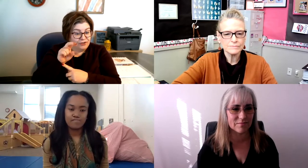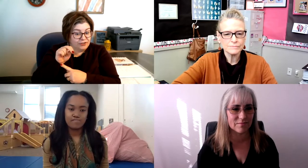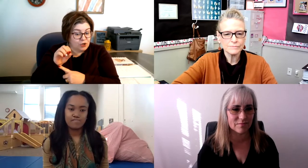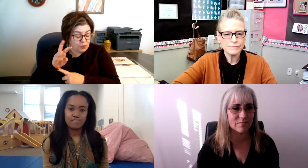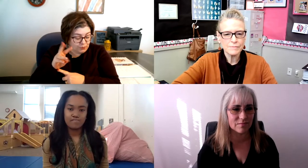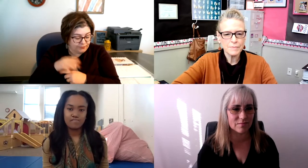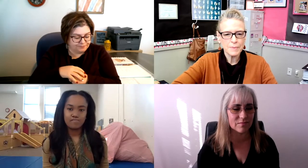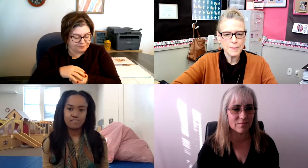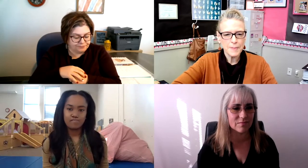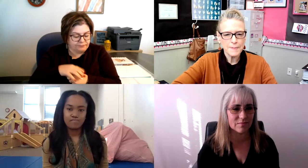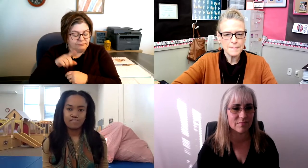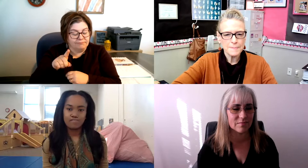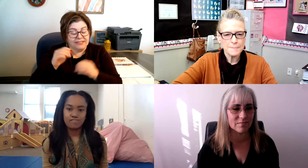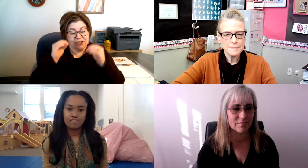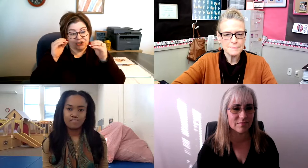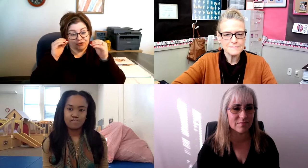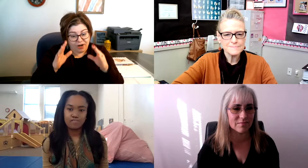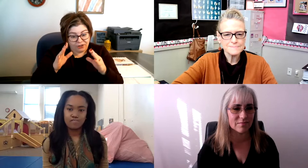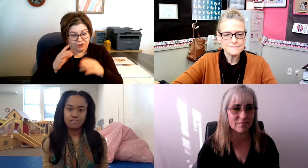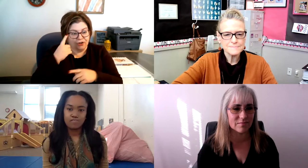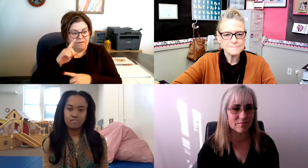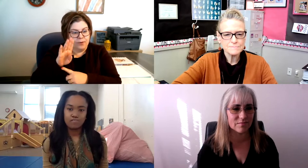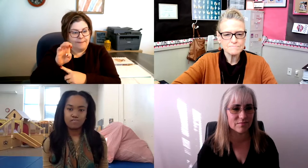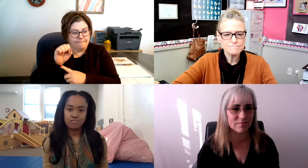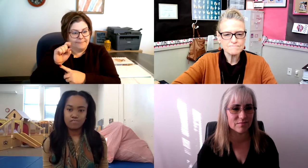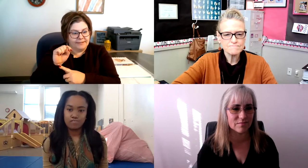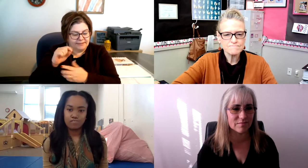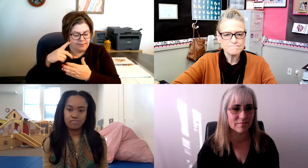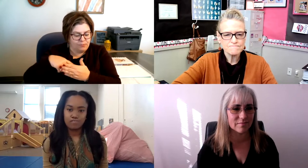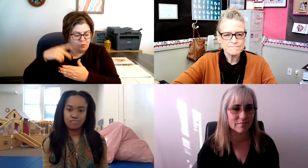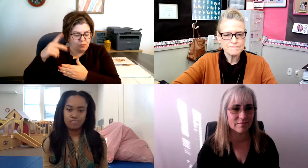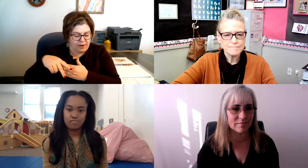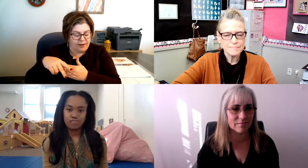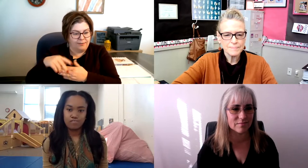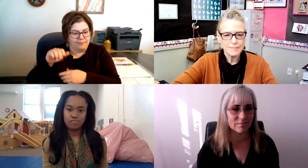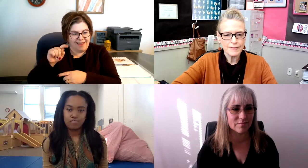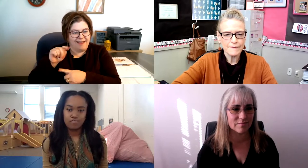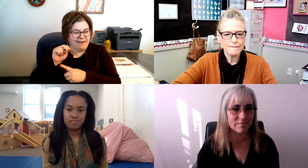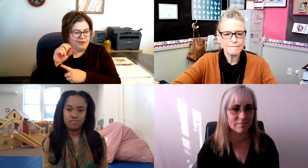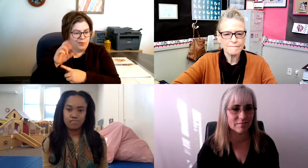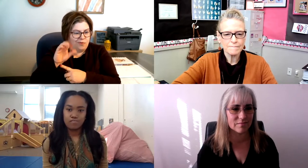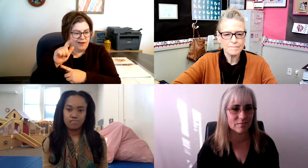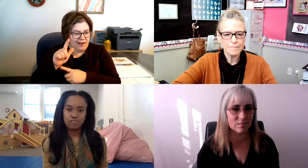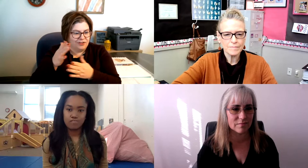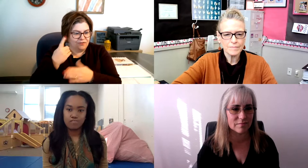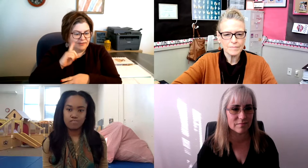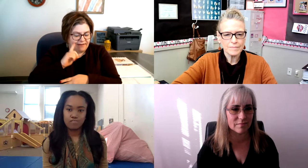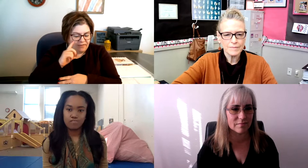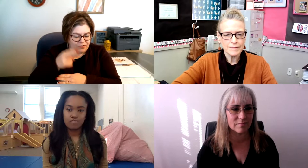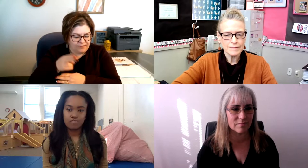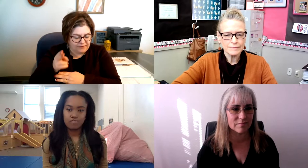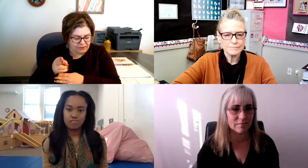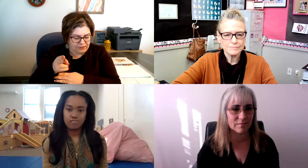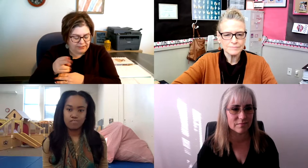first, Jennifer Snow, she is a teacher for the BEST program at